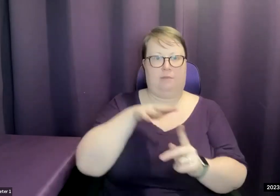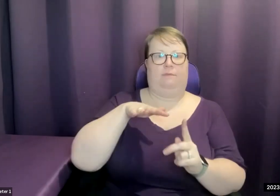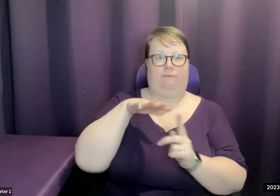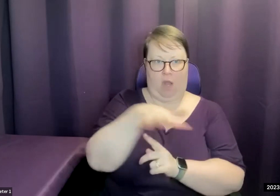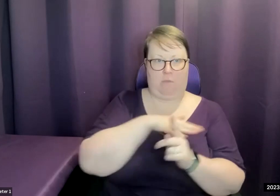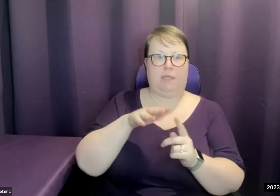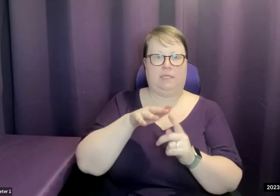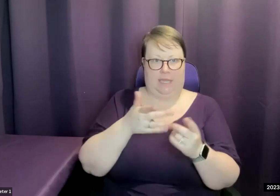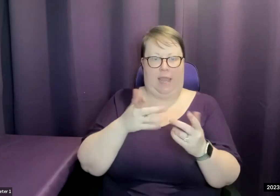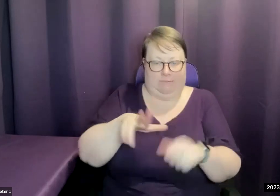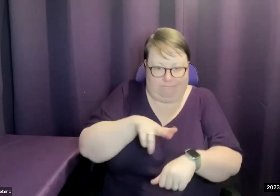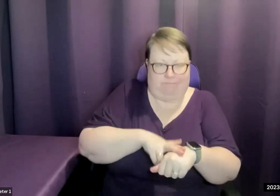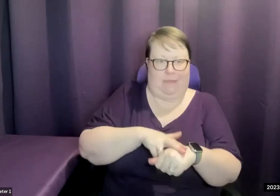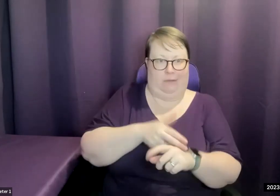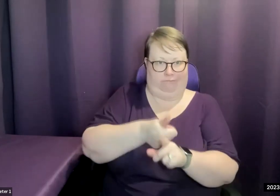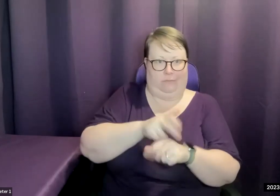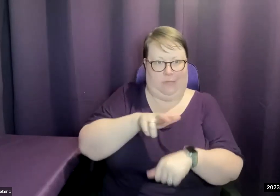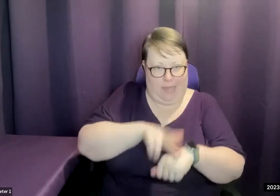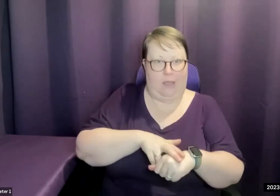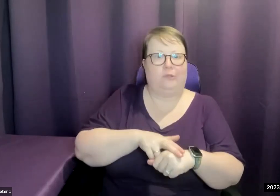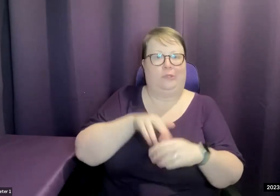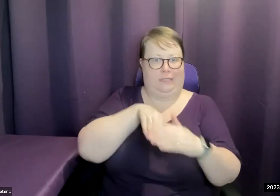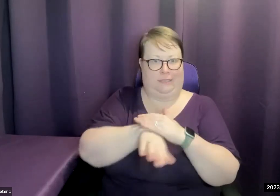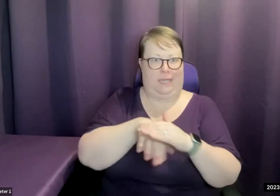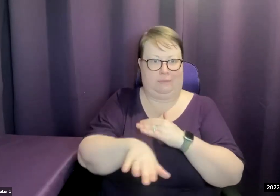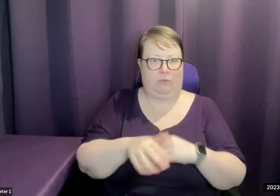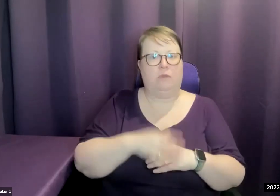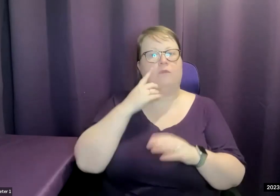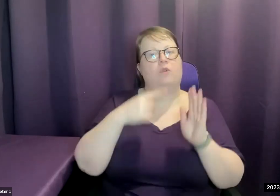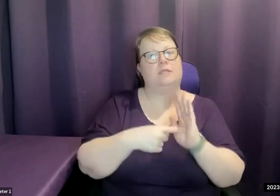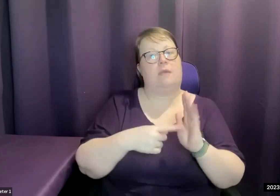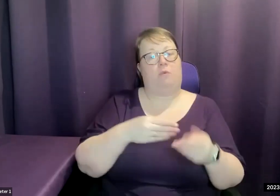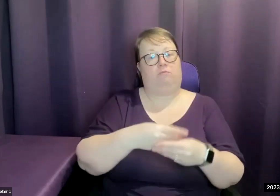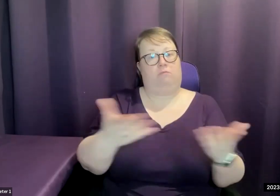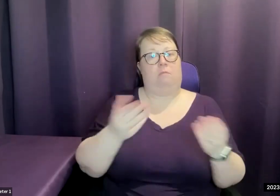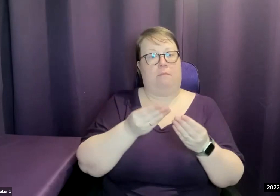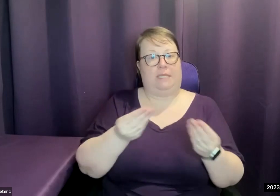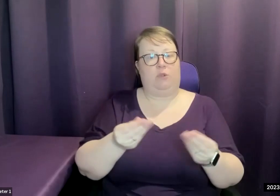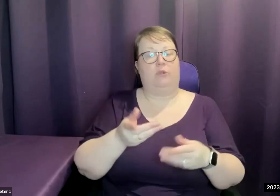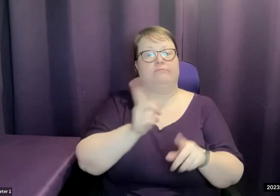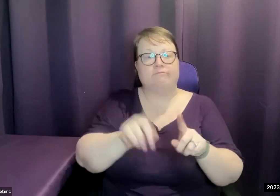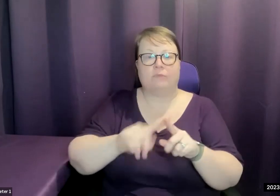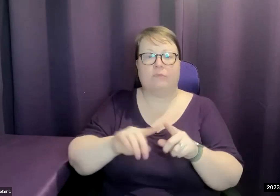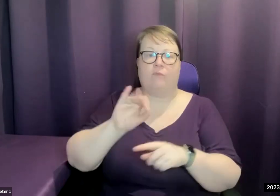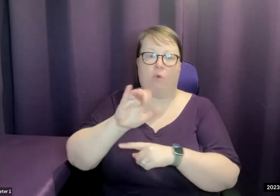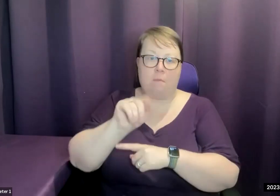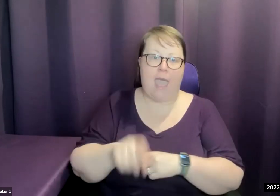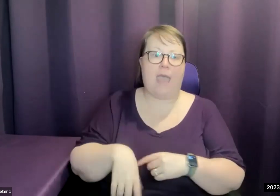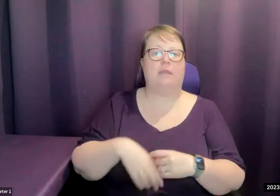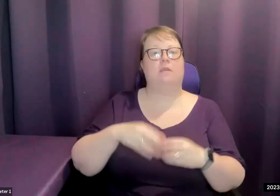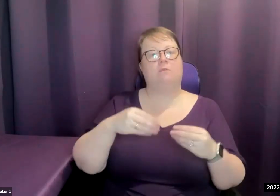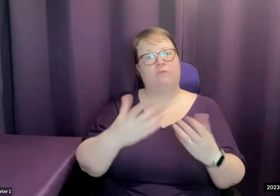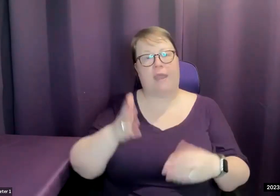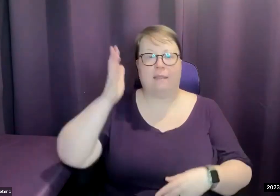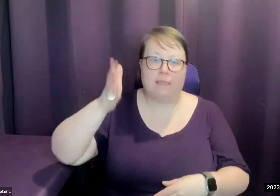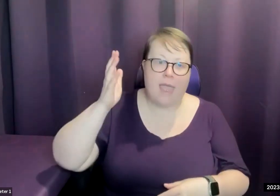without disabilities. Some examples are presenting materials in multiple formats, videos, small groups, and lectures, to name a few, which